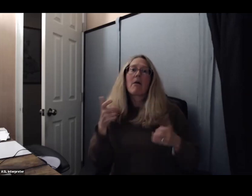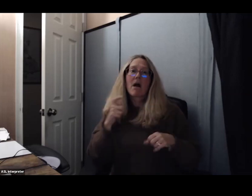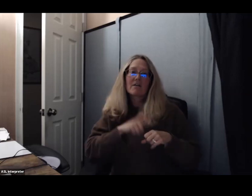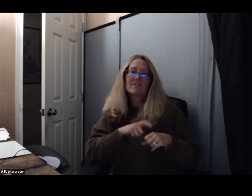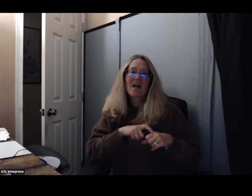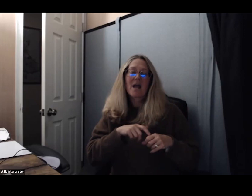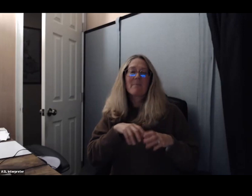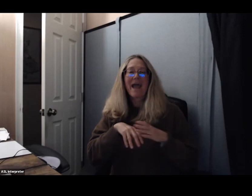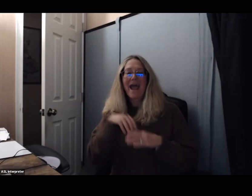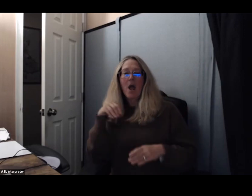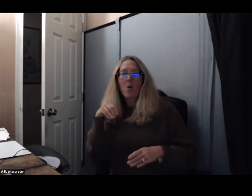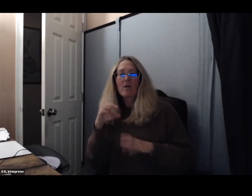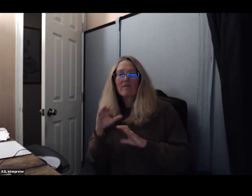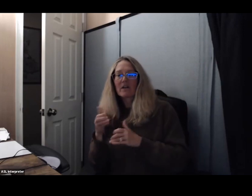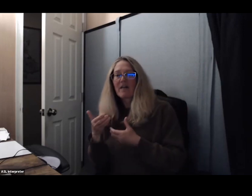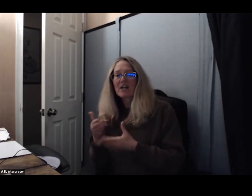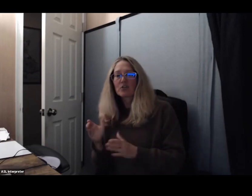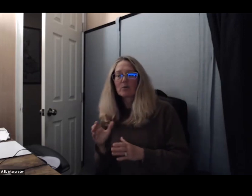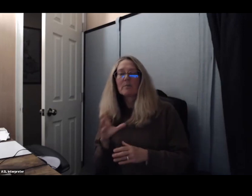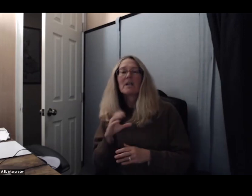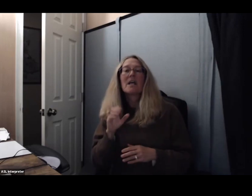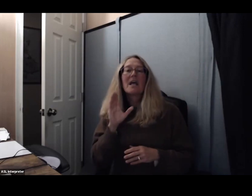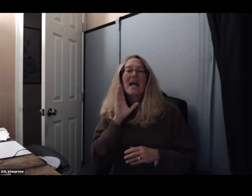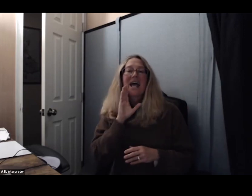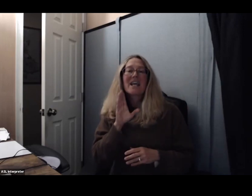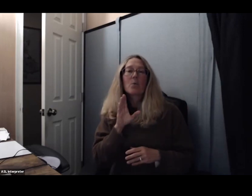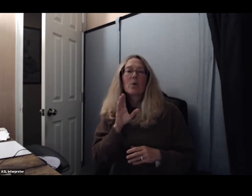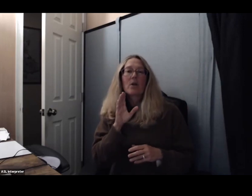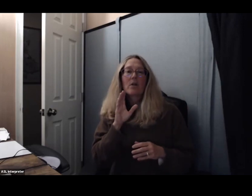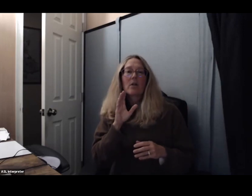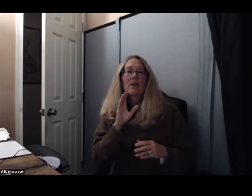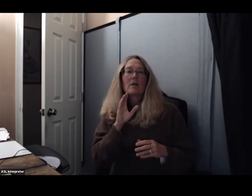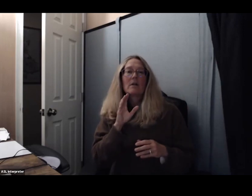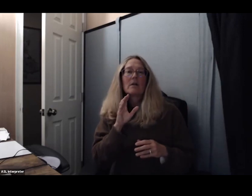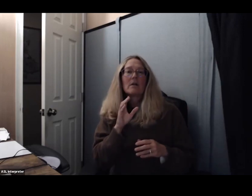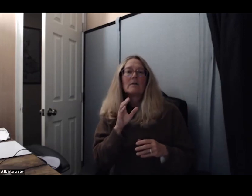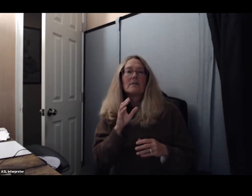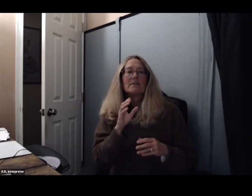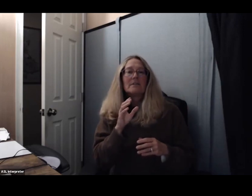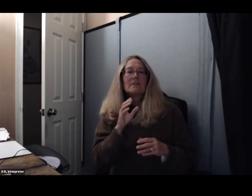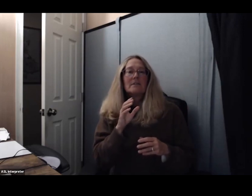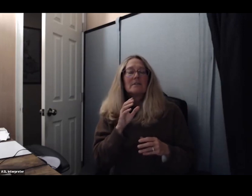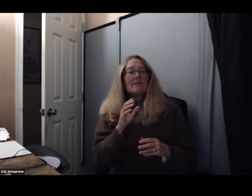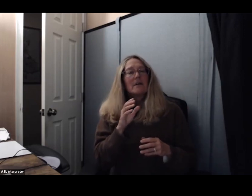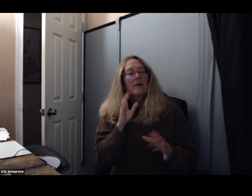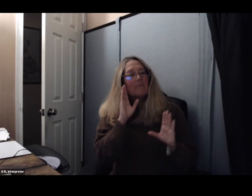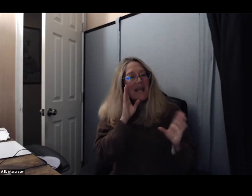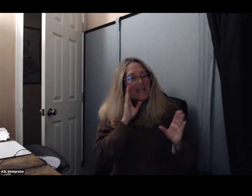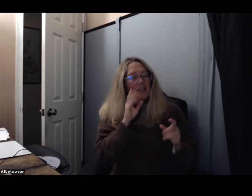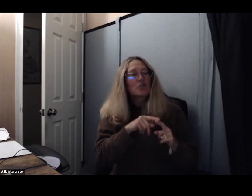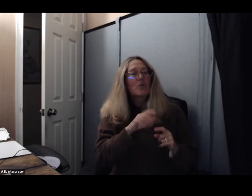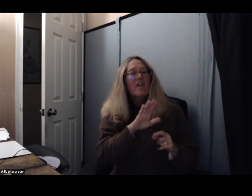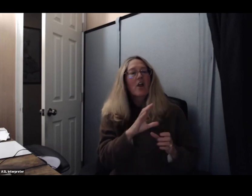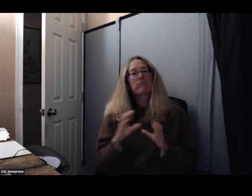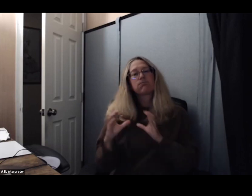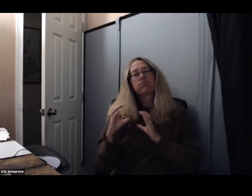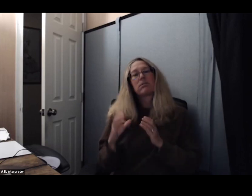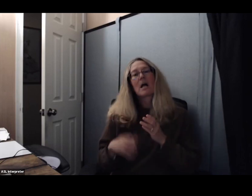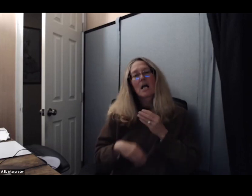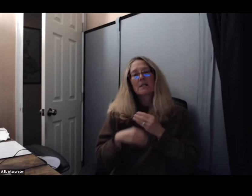time outside of the classroom, and it does acknowledge the additional workload outside of work hours. Thank you.